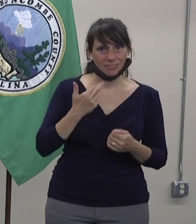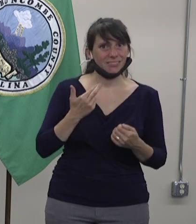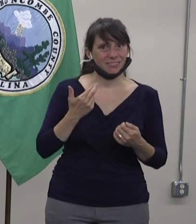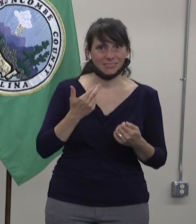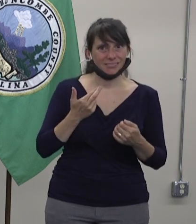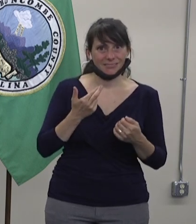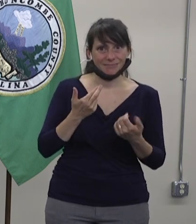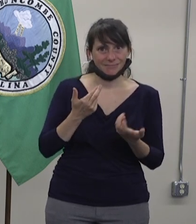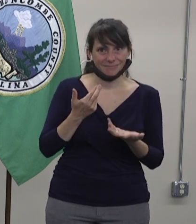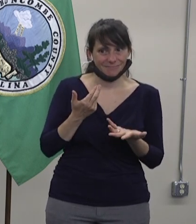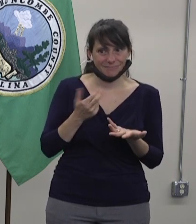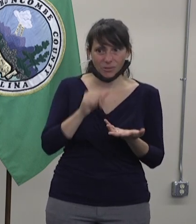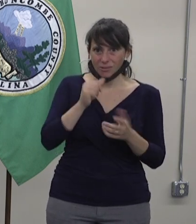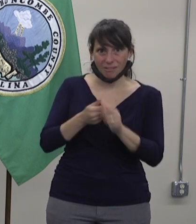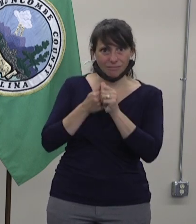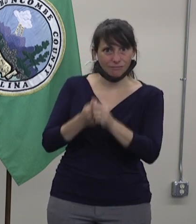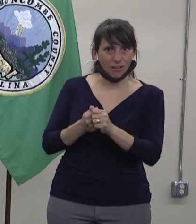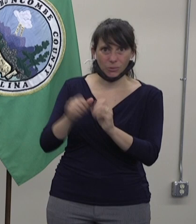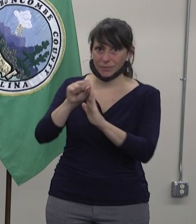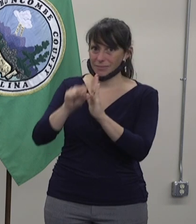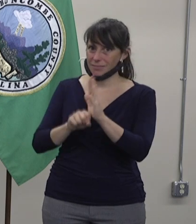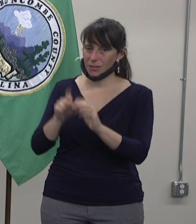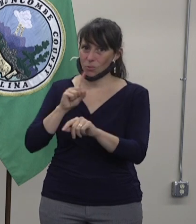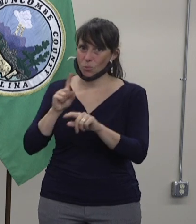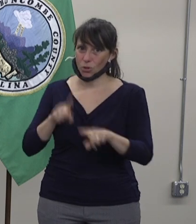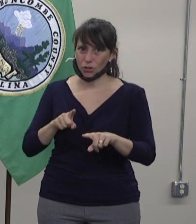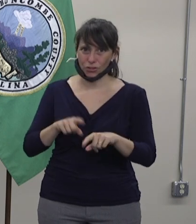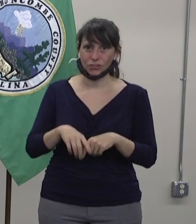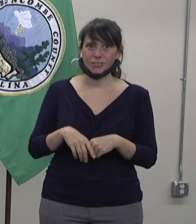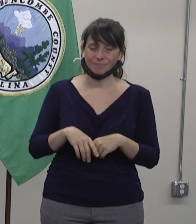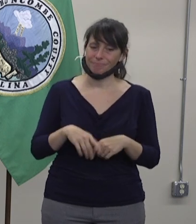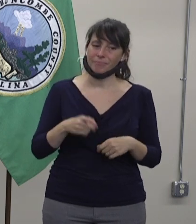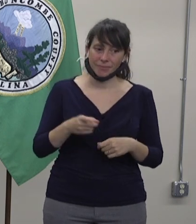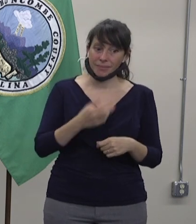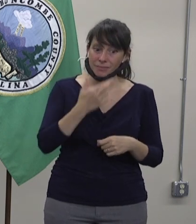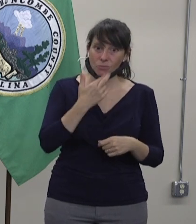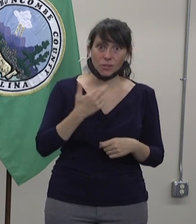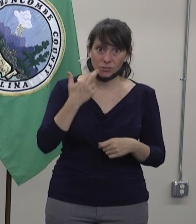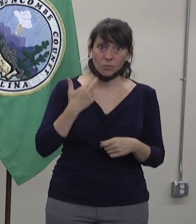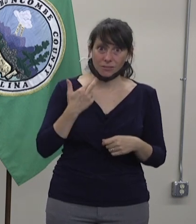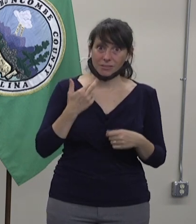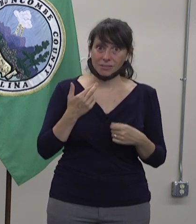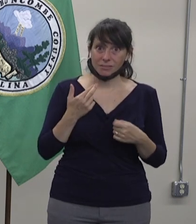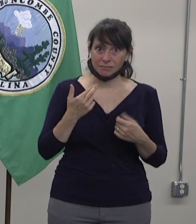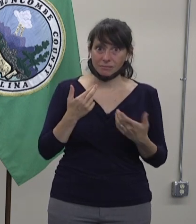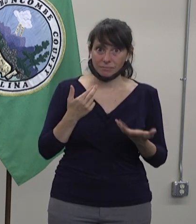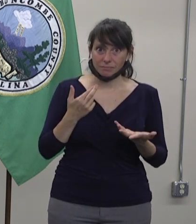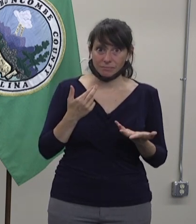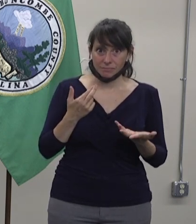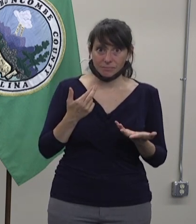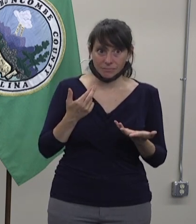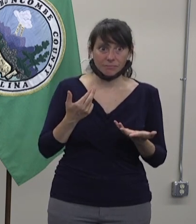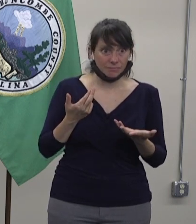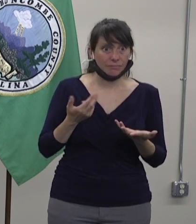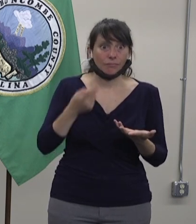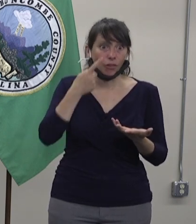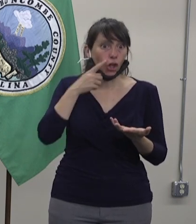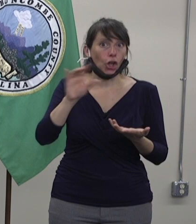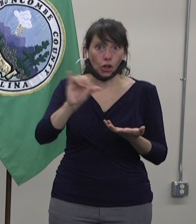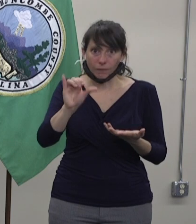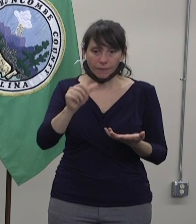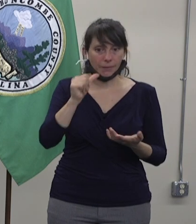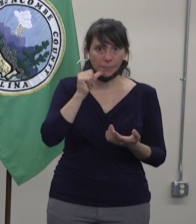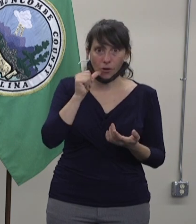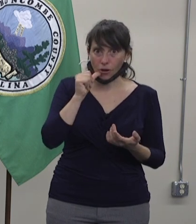as bars at night, which are expressly closed due to the governor's orders.